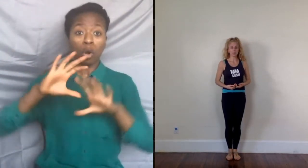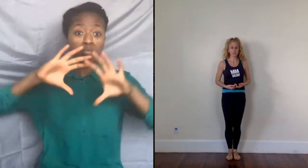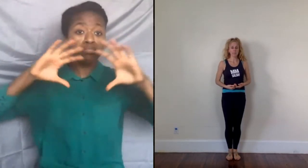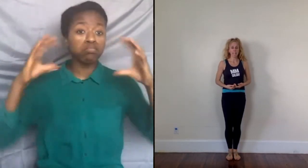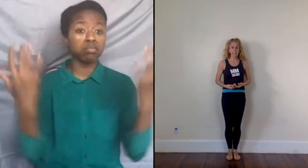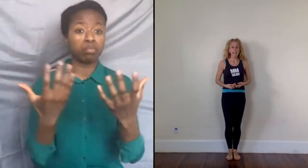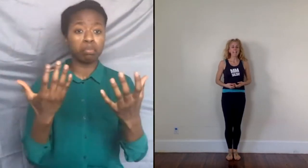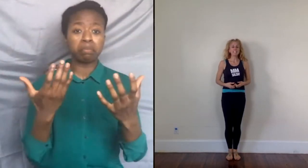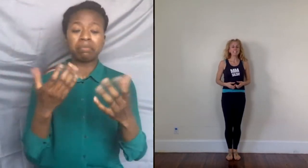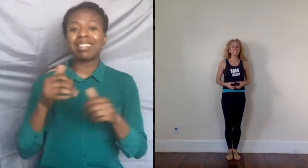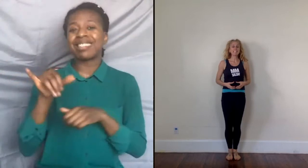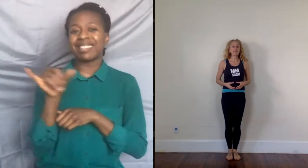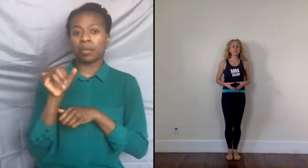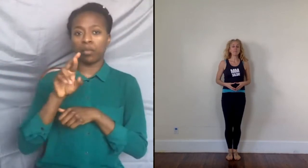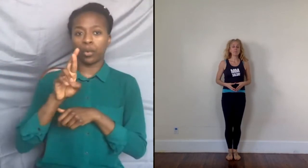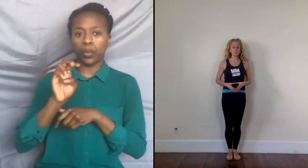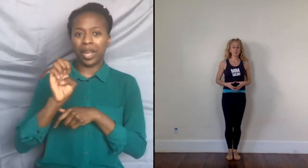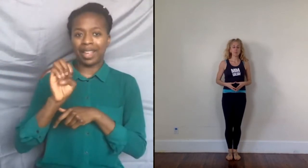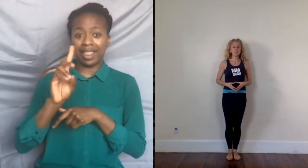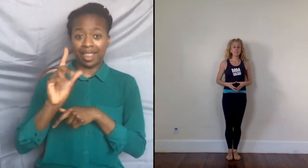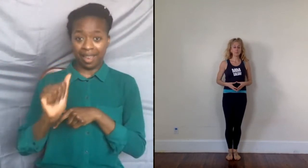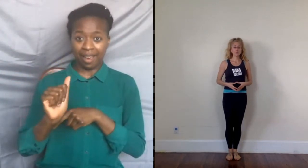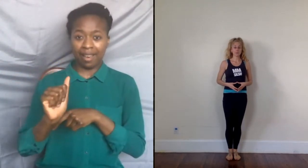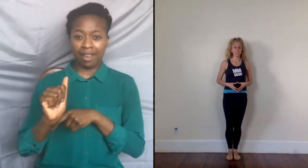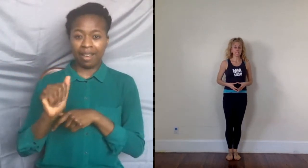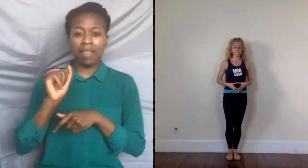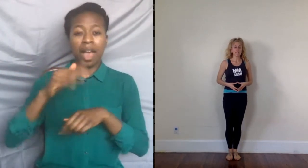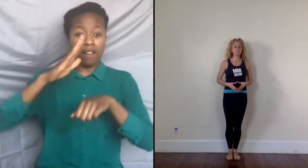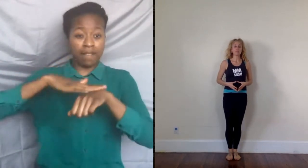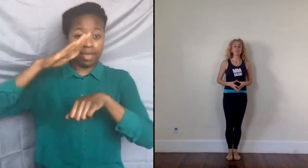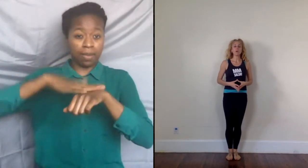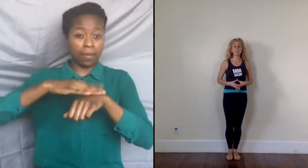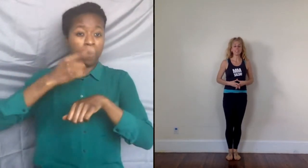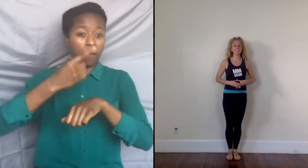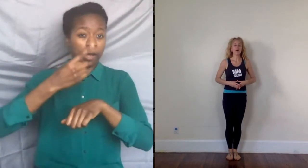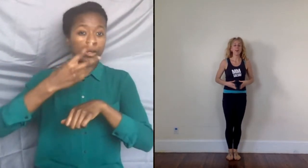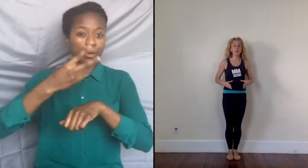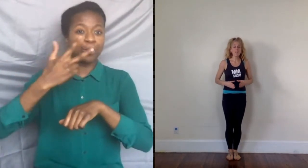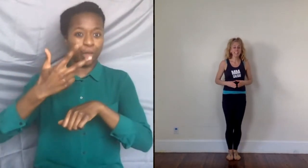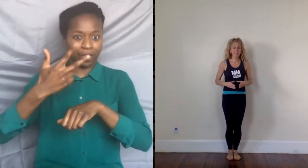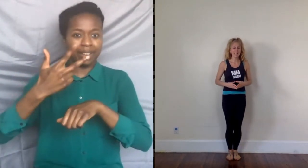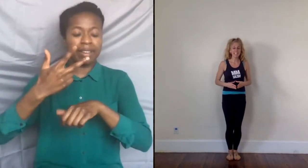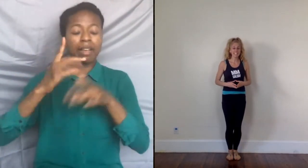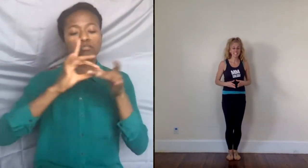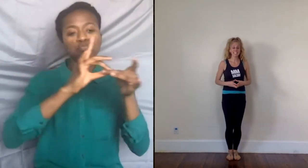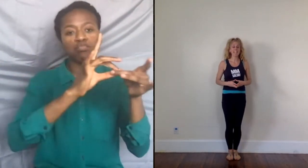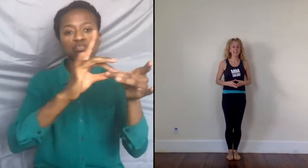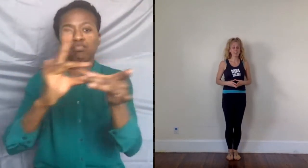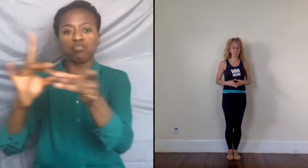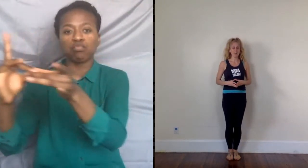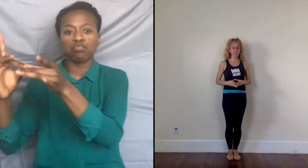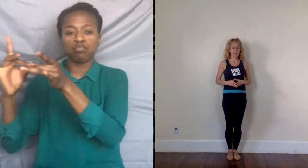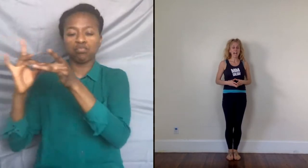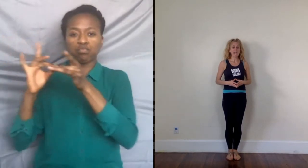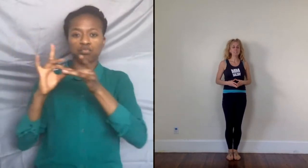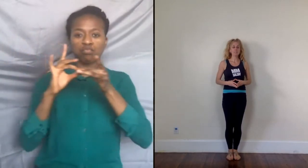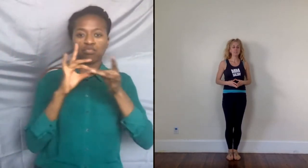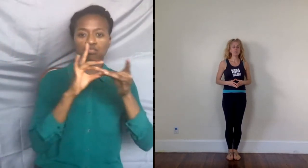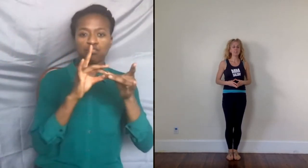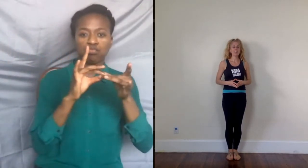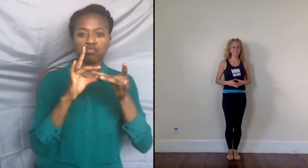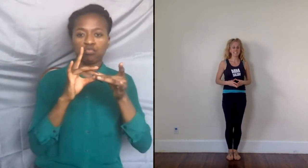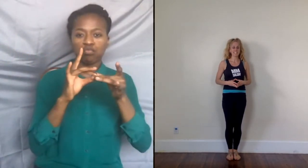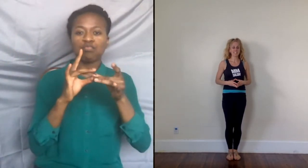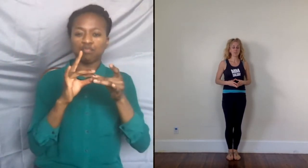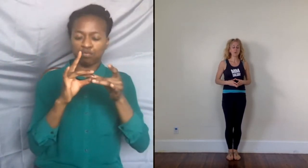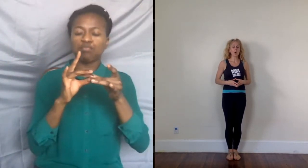Casino. And it's like that rhythm of 1, 2, 3 is what's holding us all connected together as we're